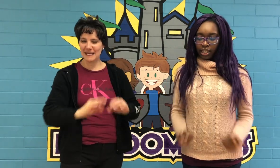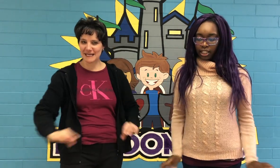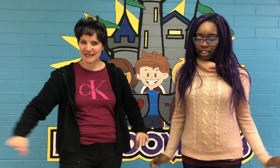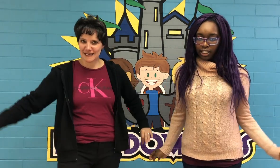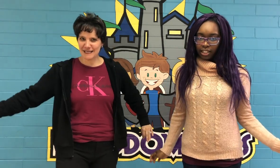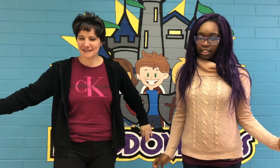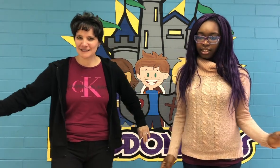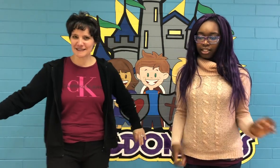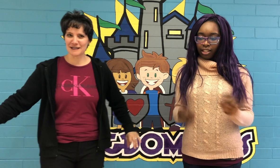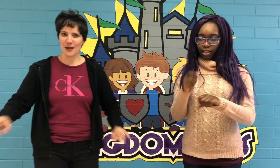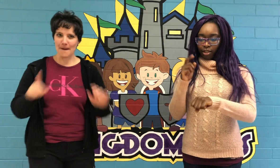peace,